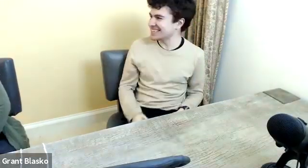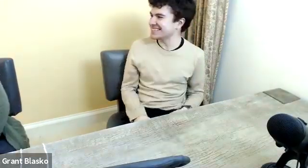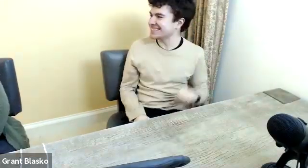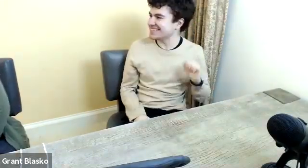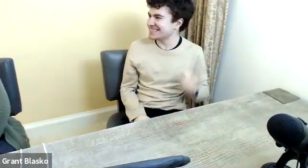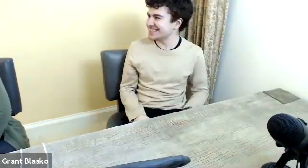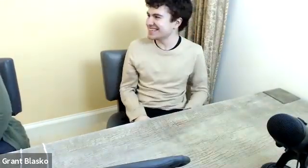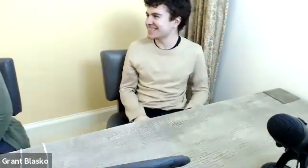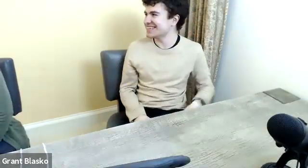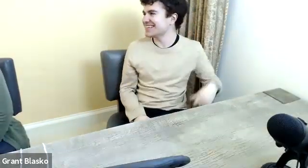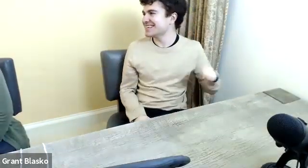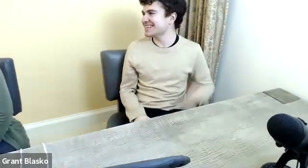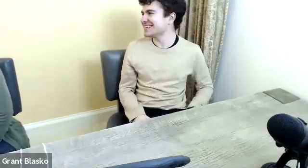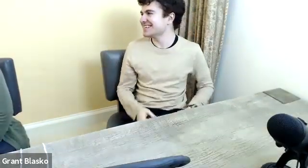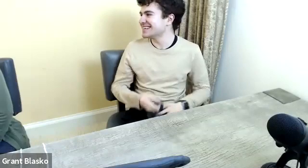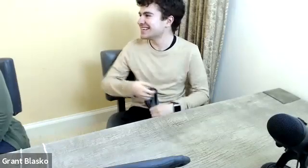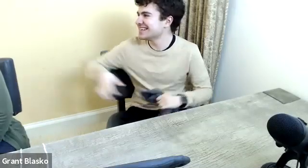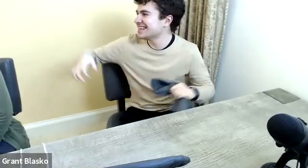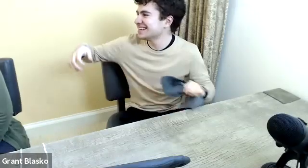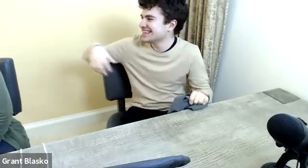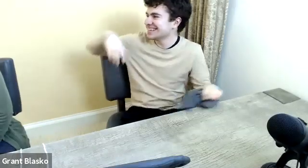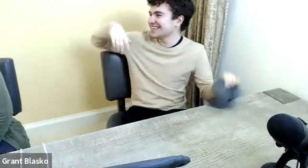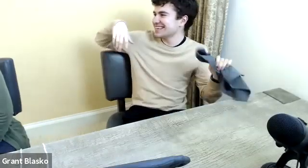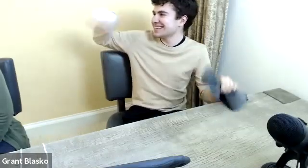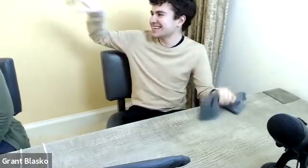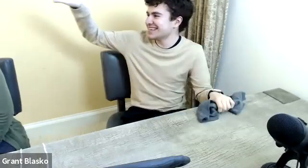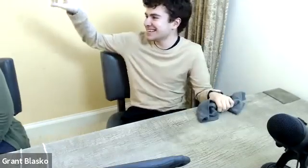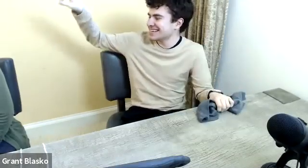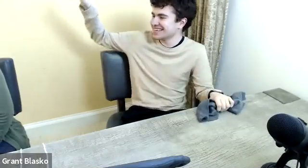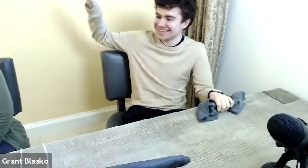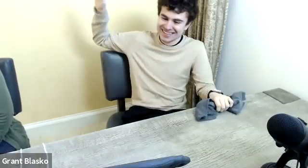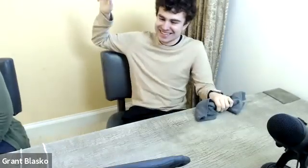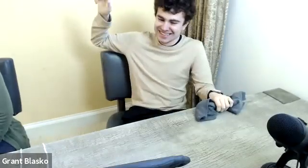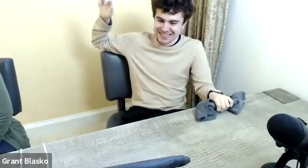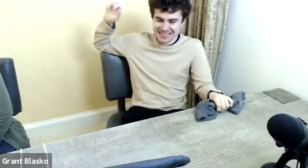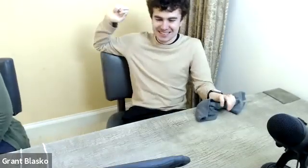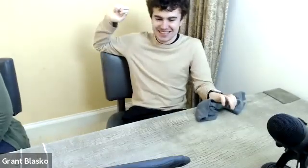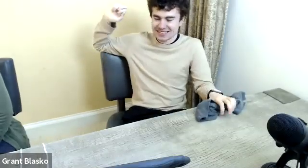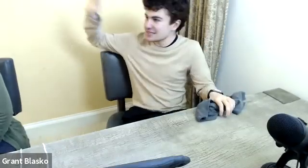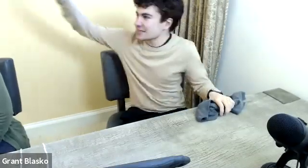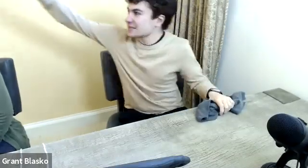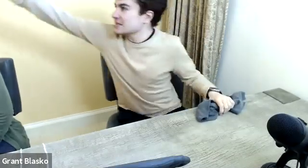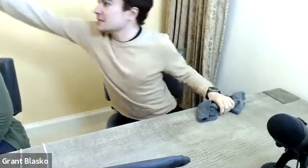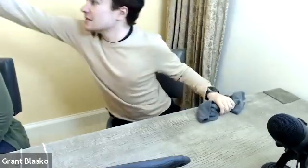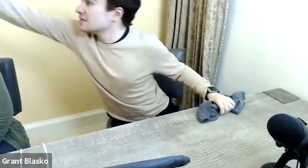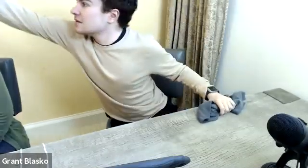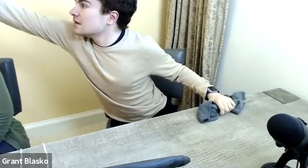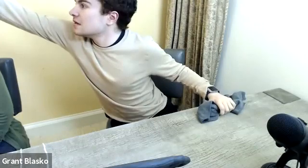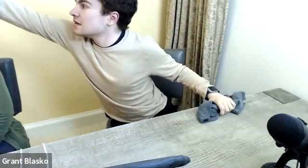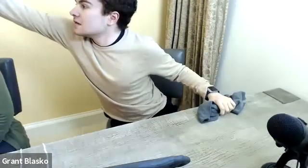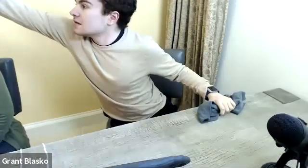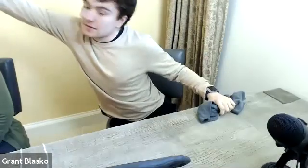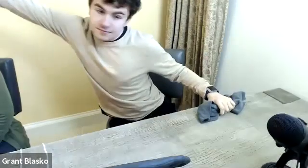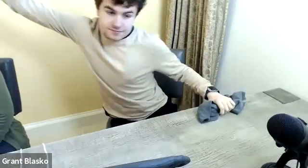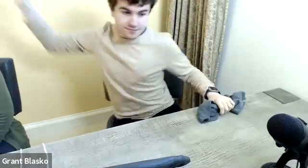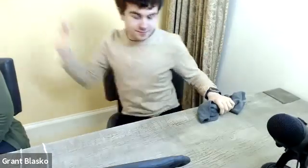all students by better understanding that trauma is a personal perception based on previous and cumulative exposure. My thought